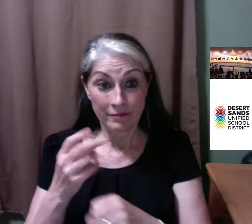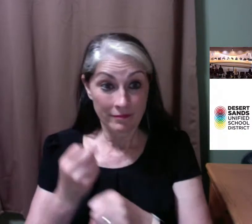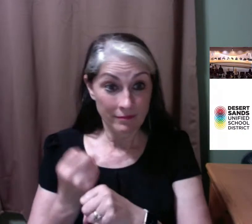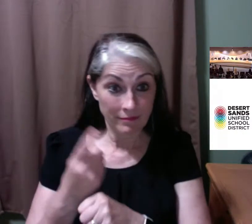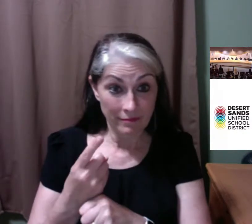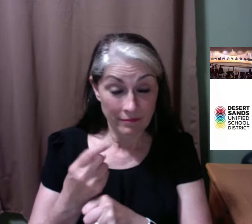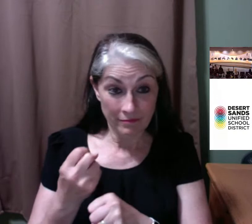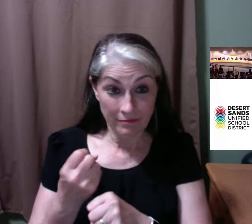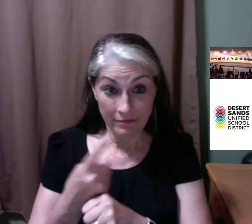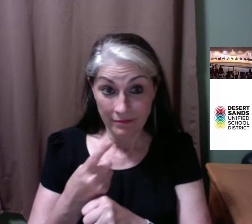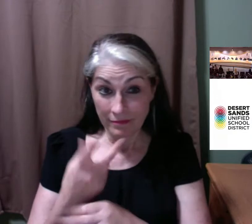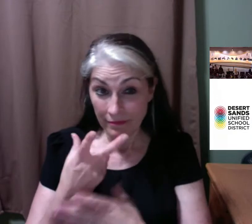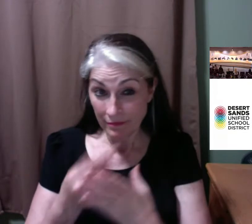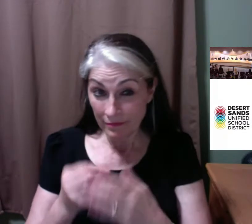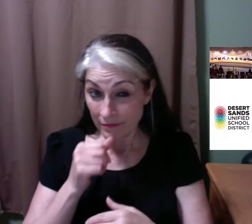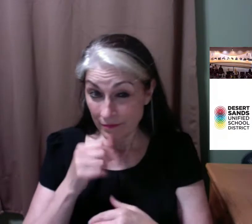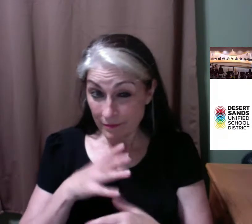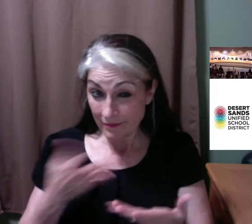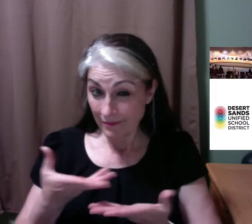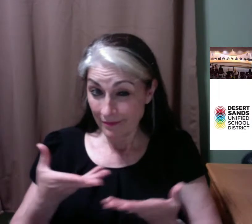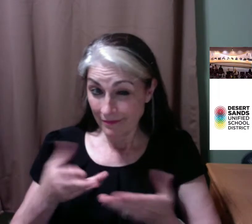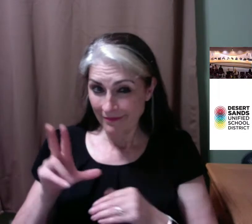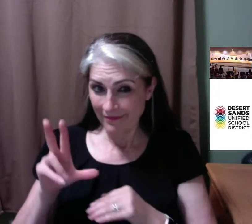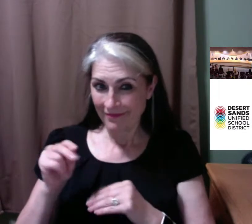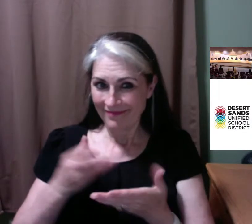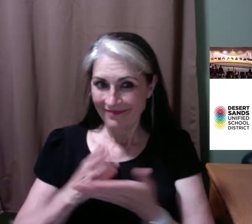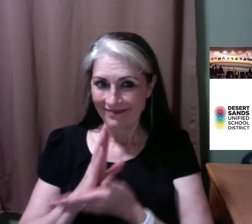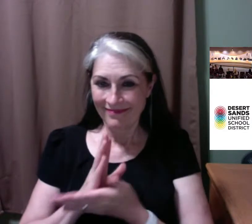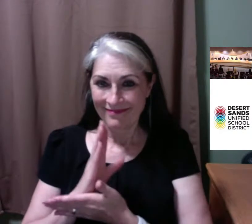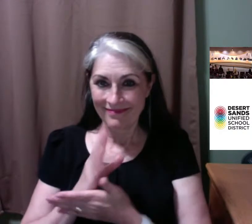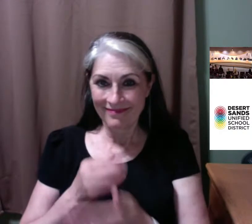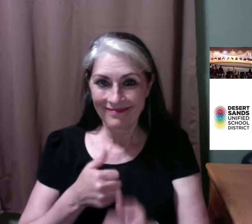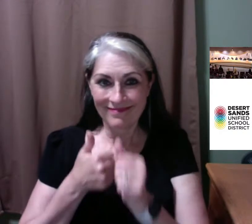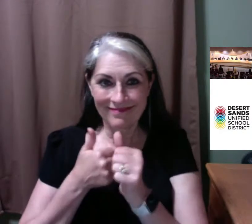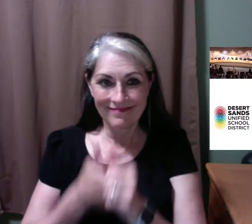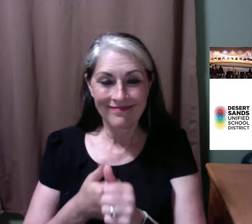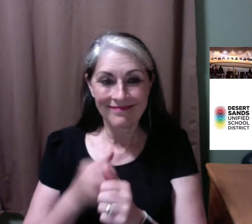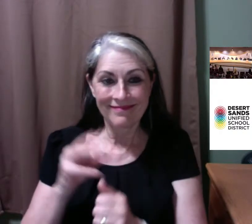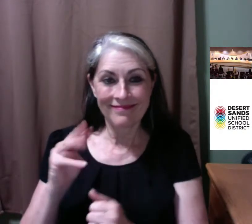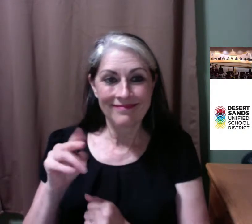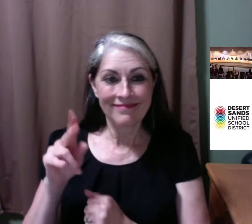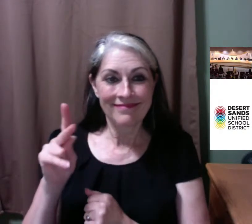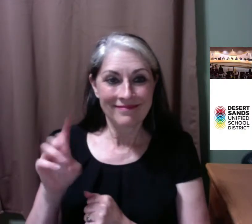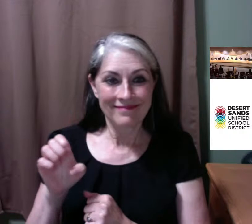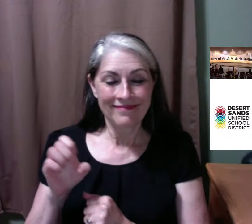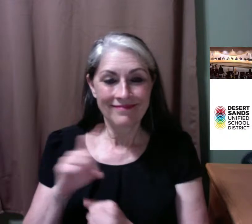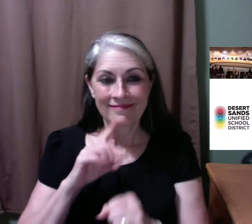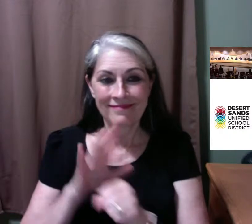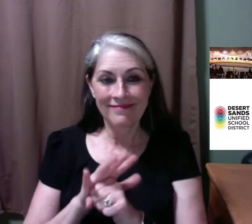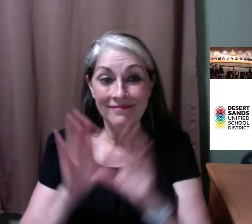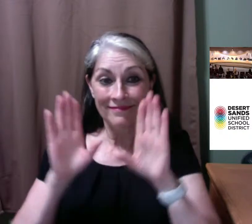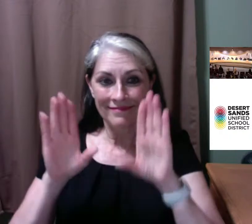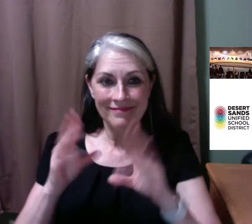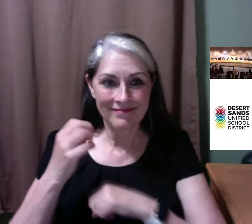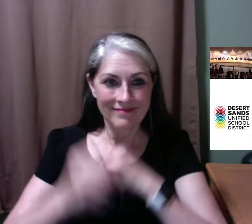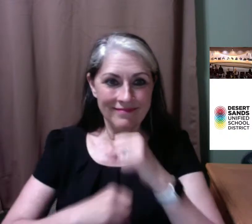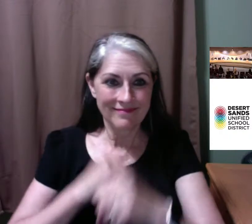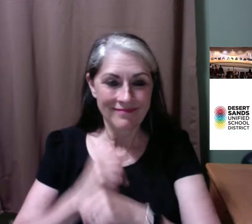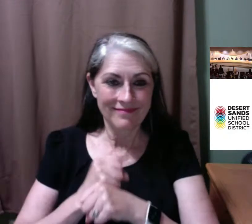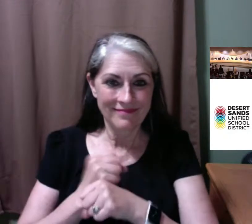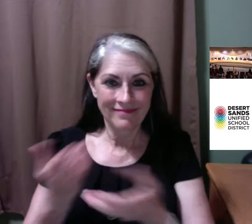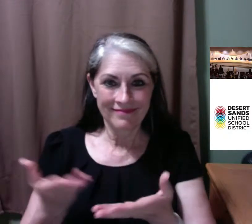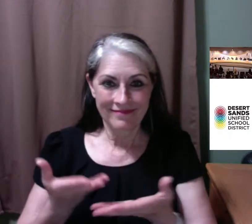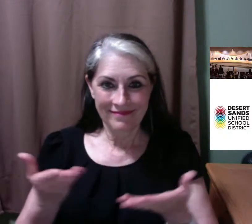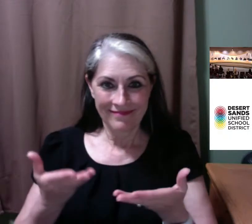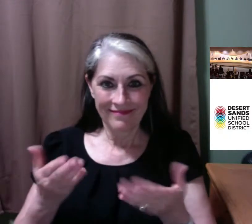here? Nope. All right. Well, according to Mike, it was definitely a great year to be a Knight.